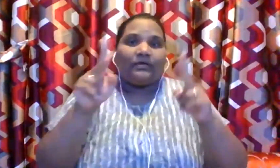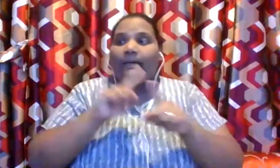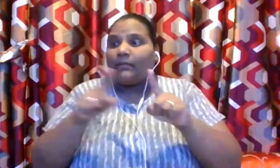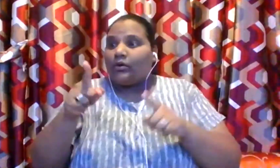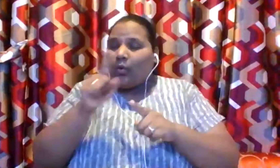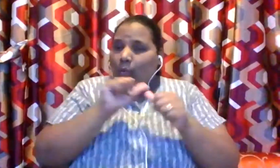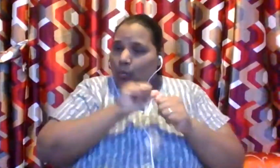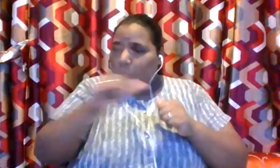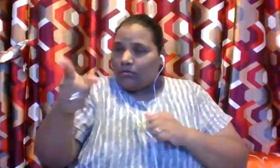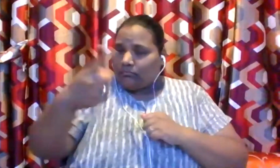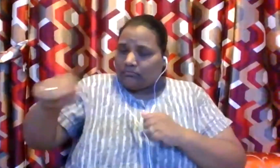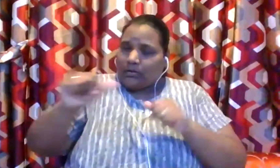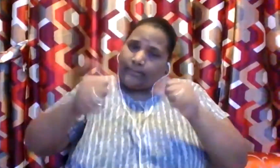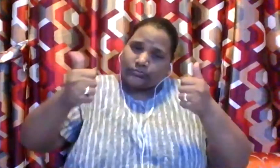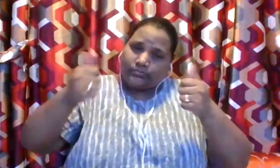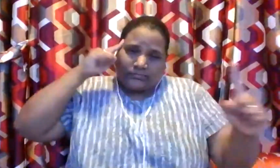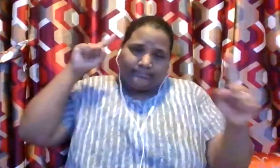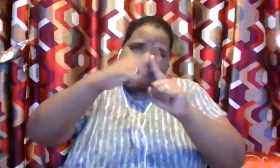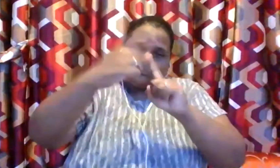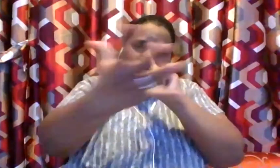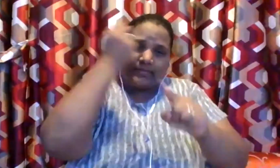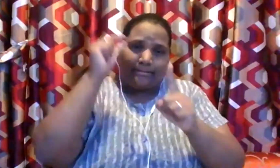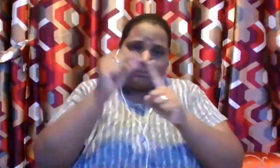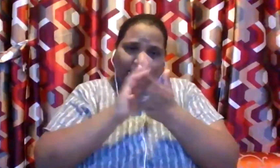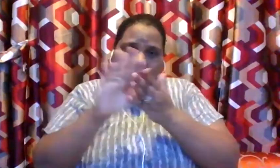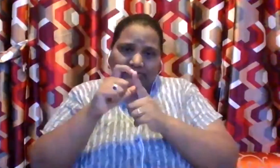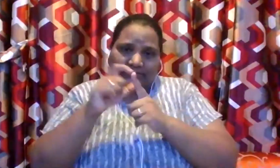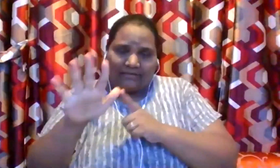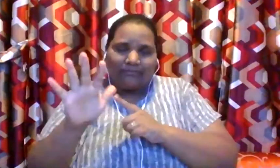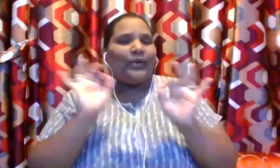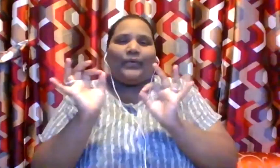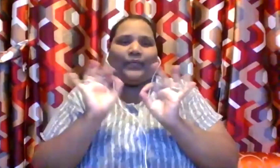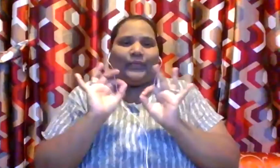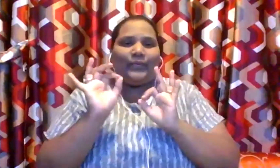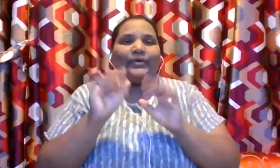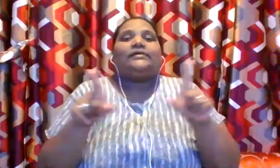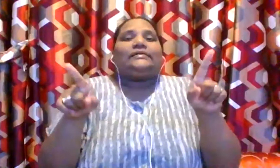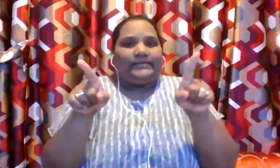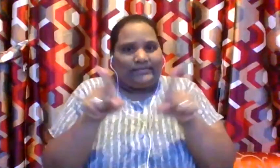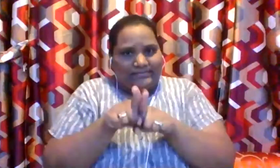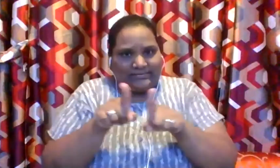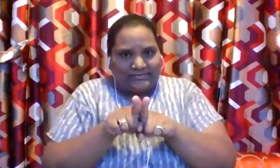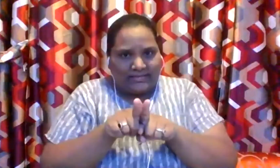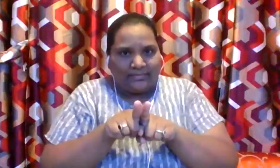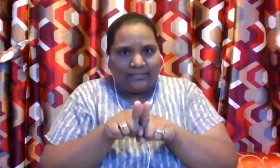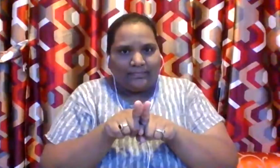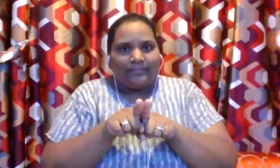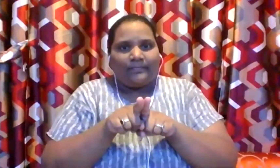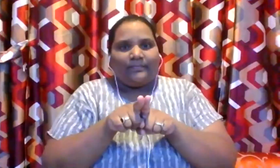person. In an office also, can a peon do the work of the boss, or